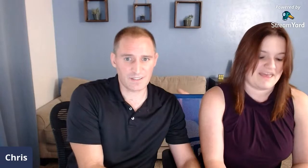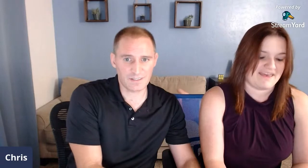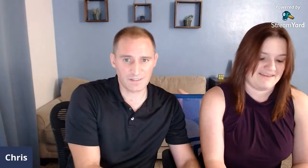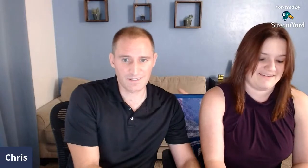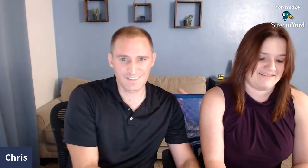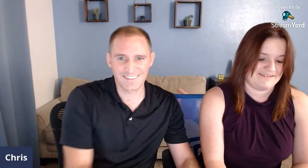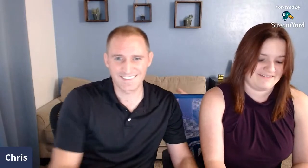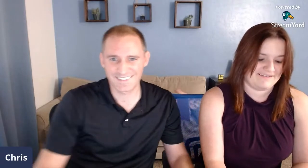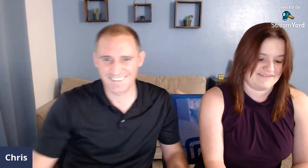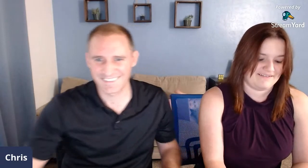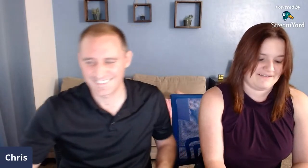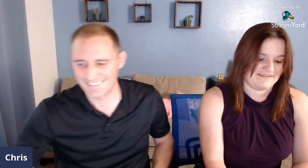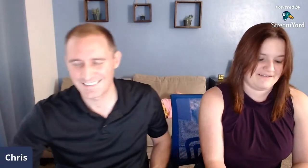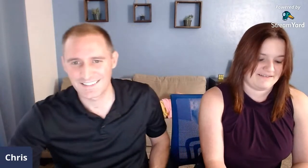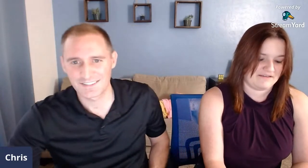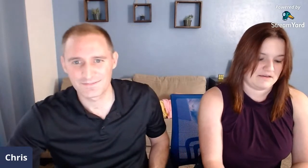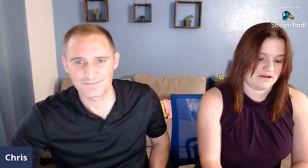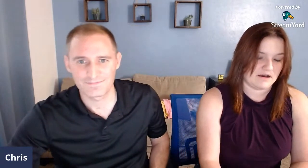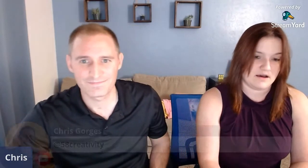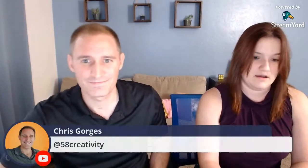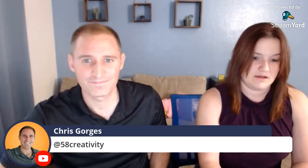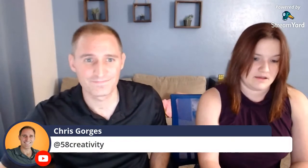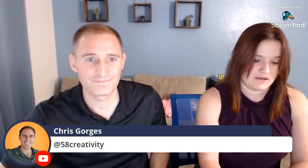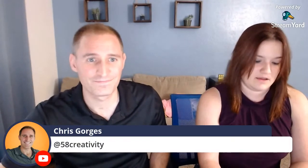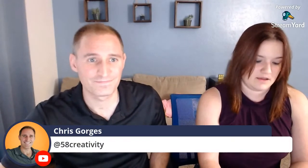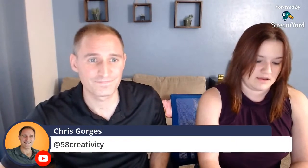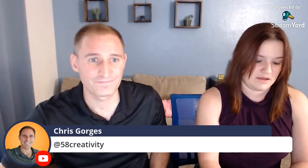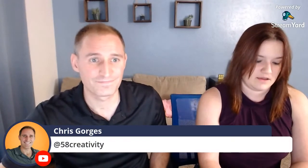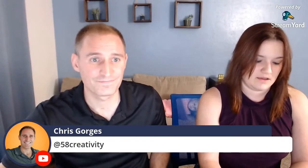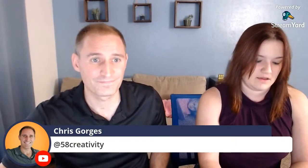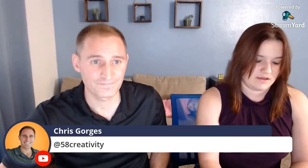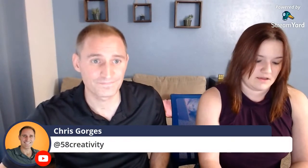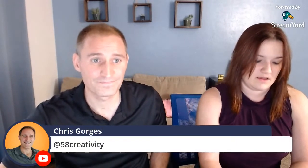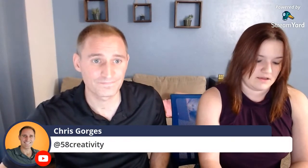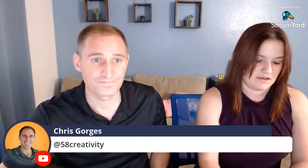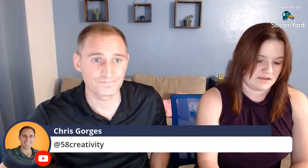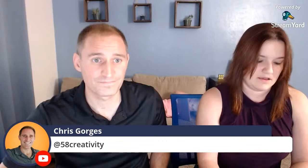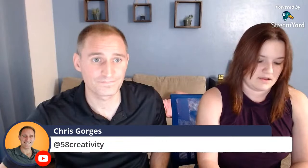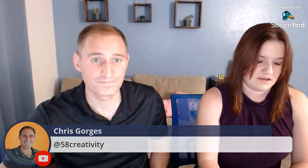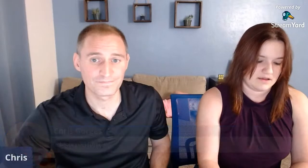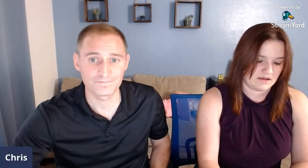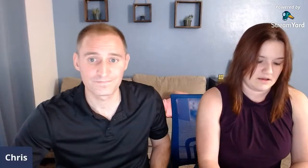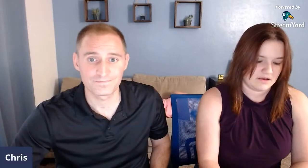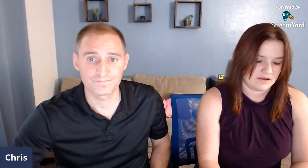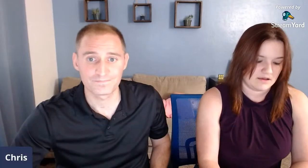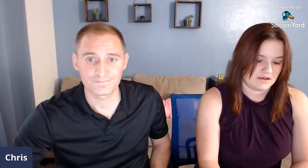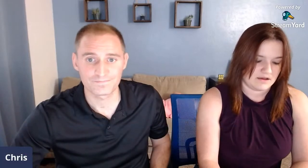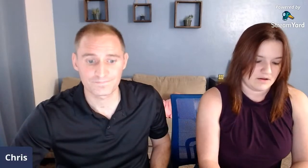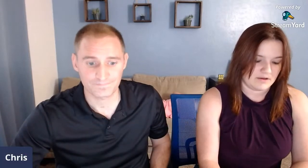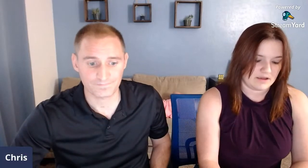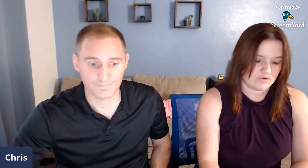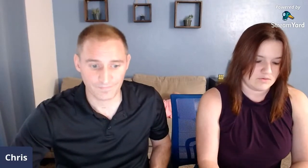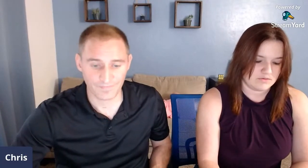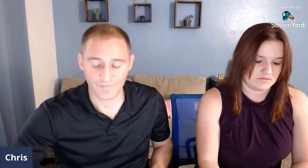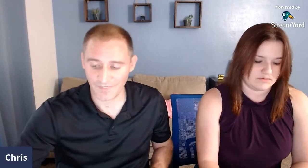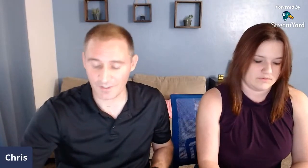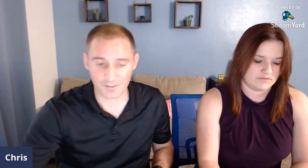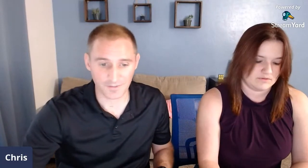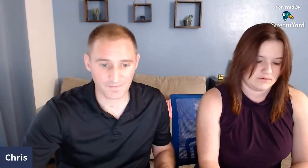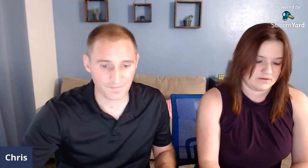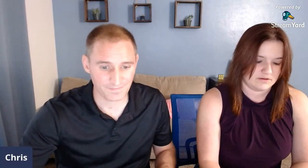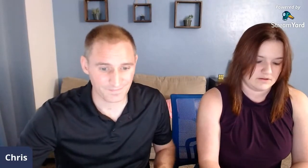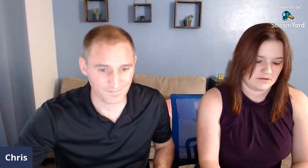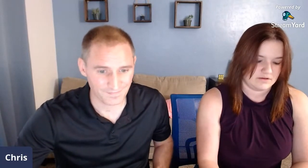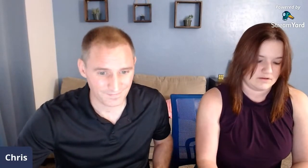GIFs that you can use and like send. She makes those with signs as well. Okay, cool.